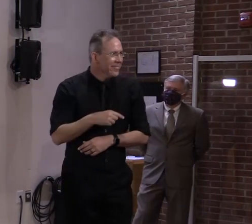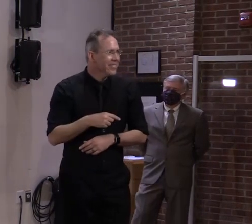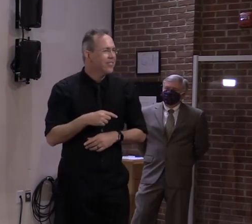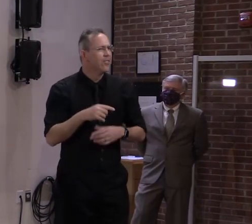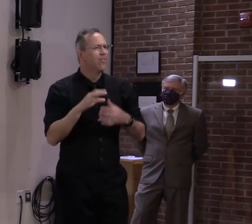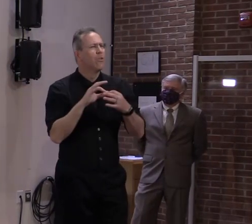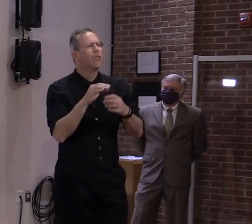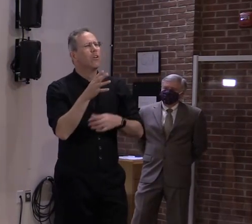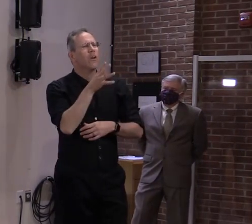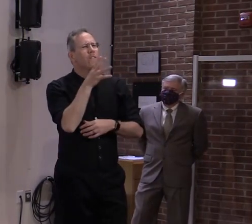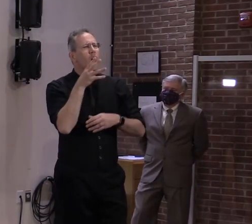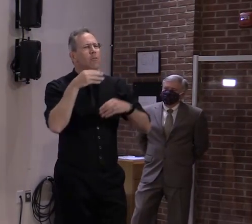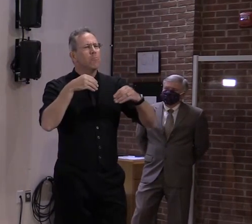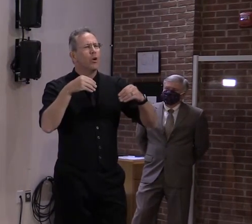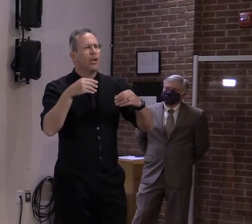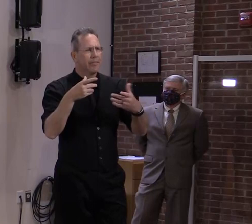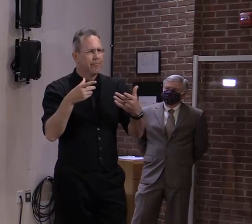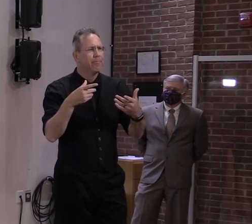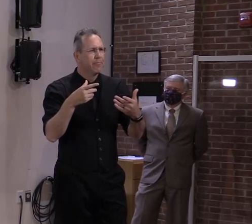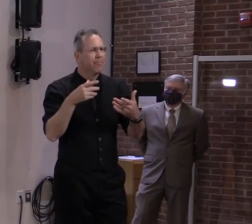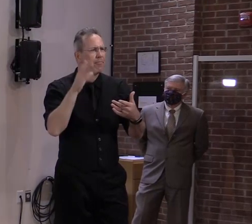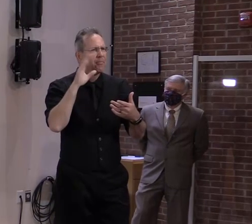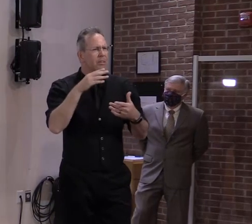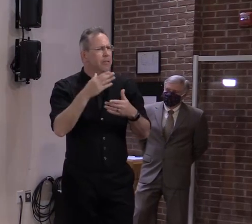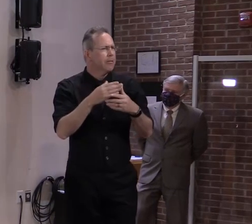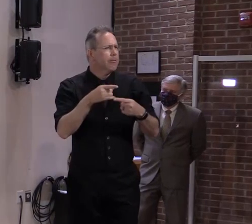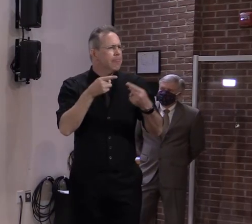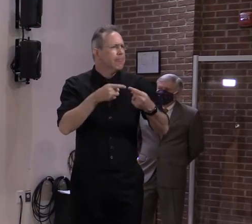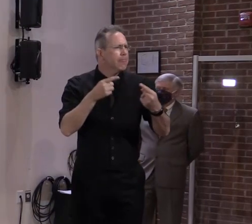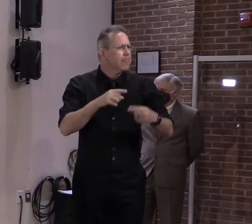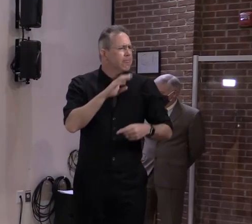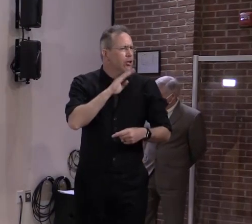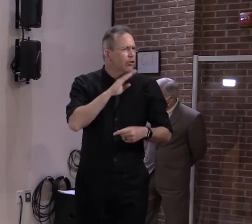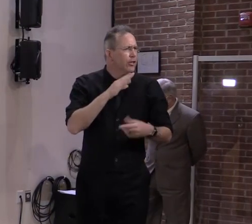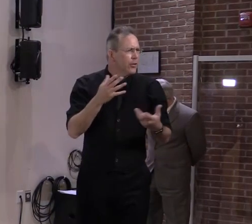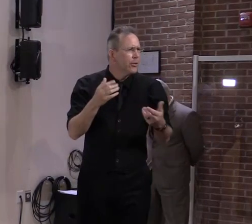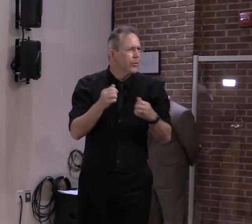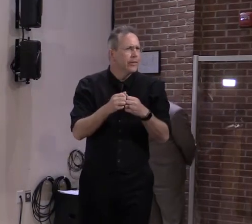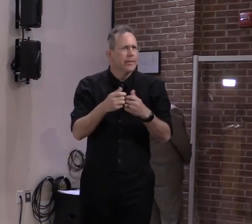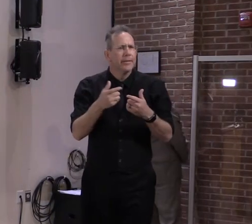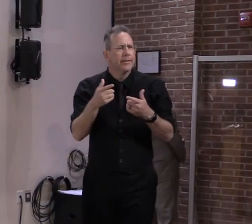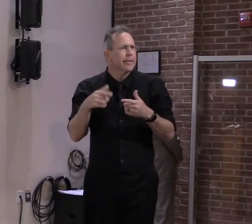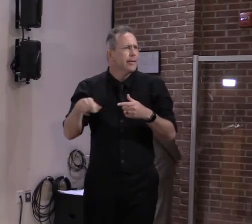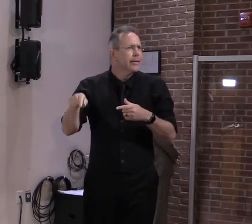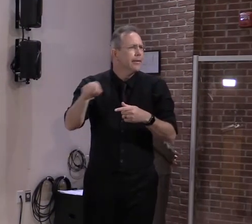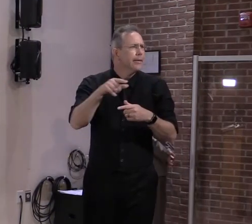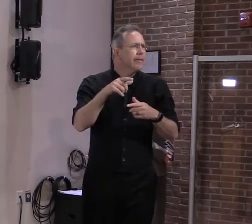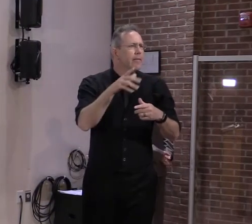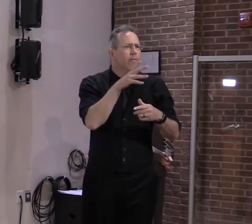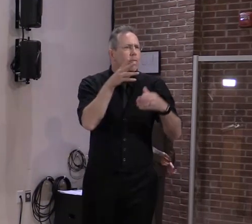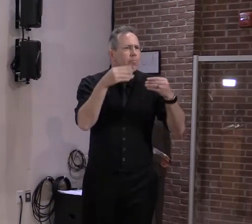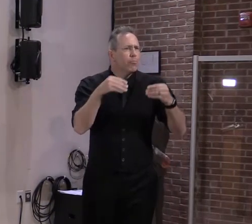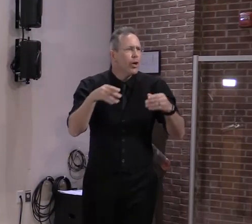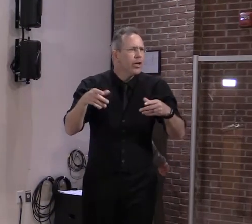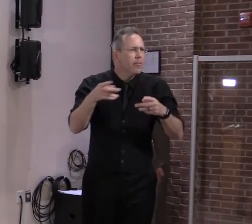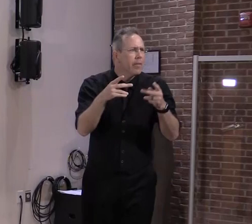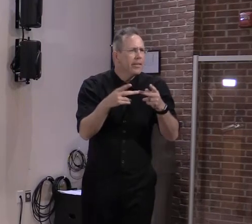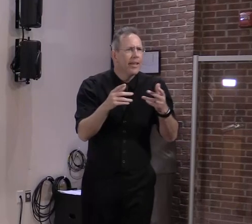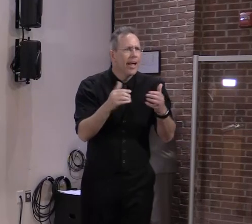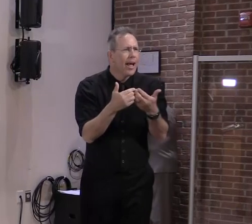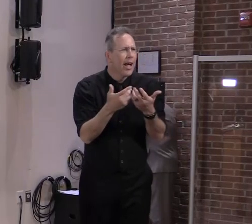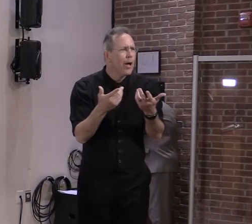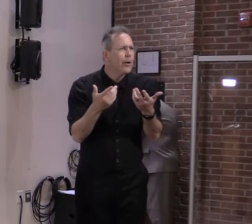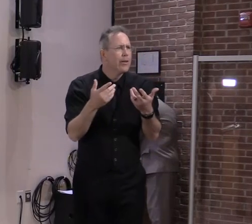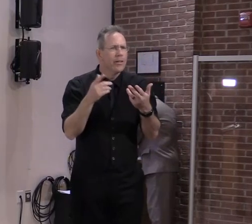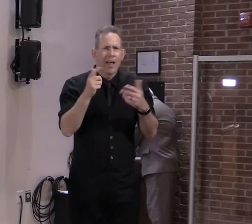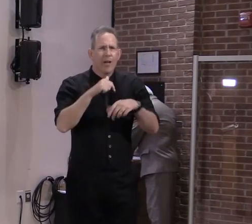about frustration with regulations for farmers markets. Obviously, many of the markets are going to be opening for the summer.